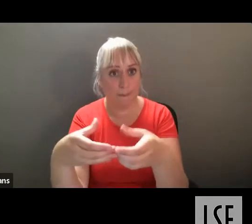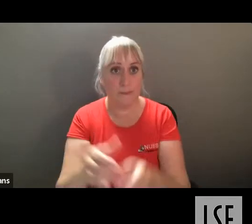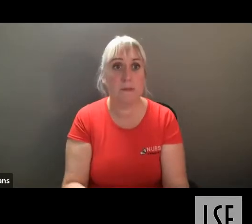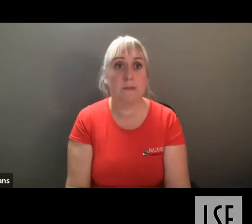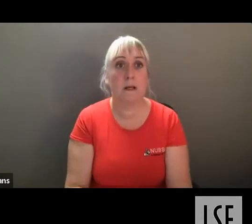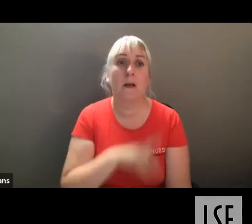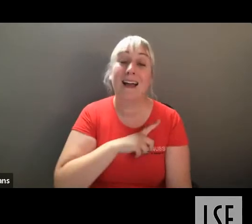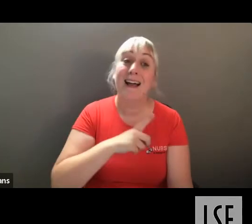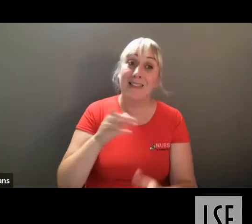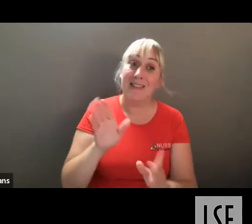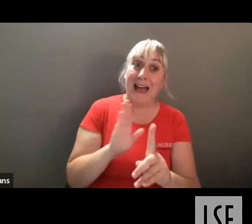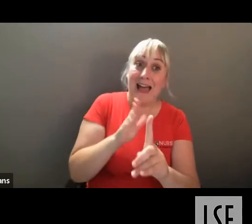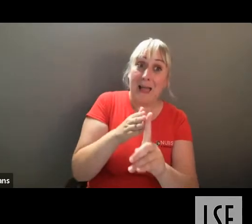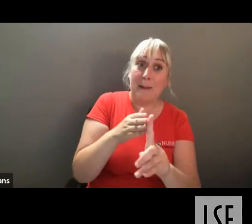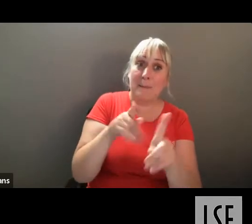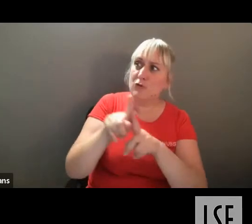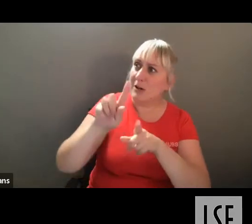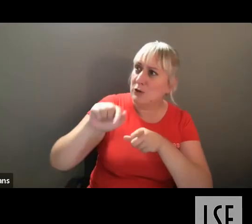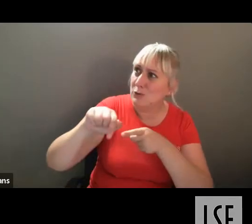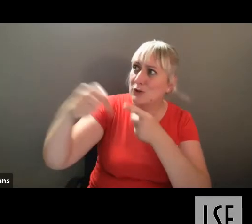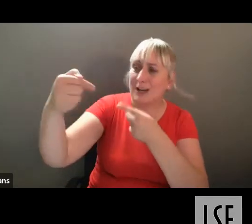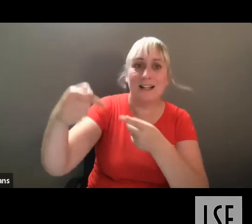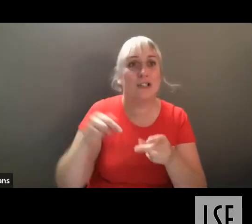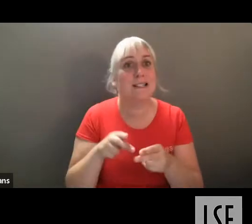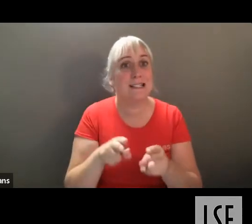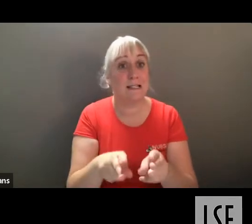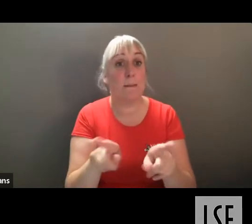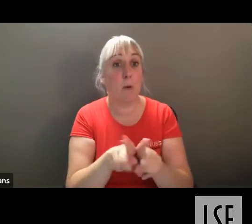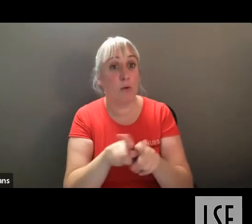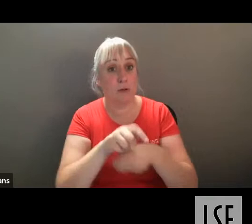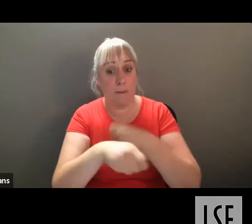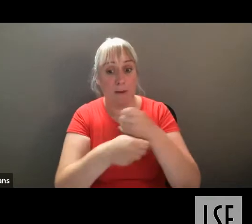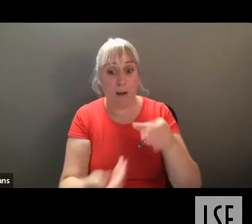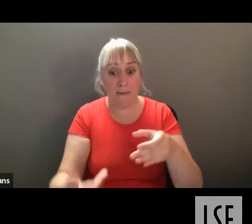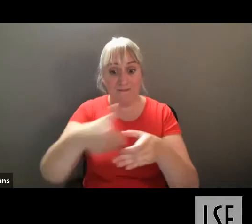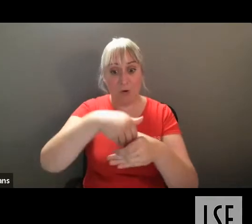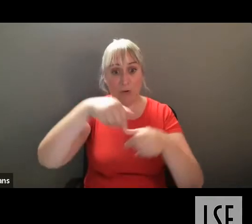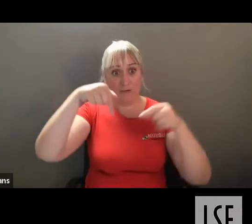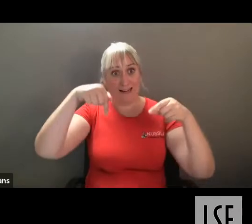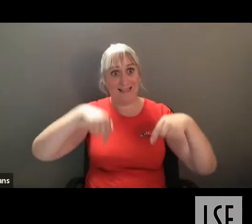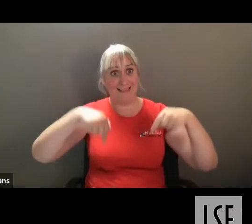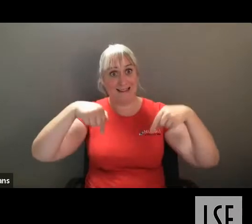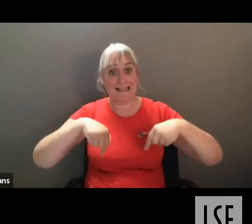to take part in events like this and really,